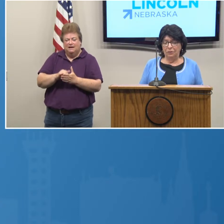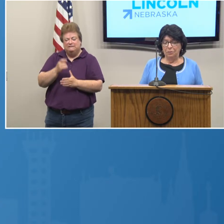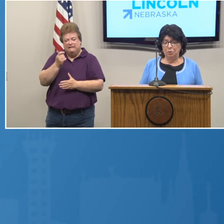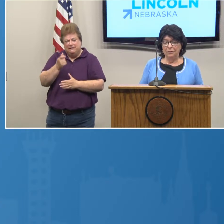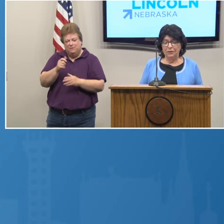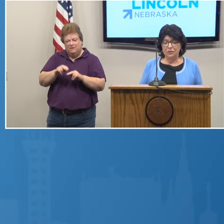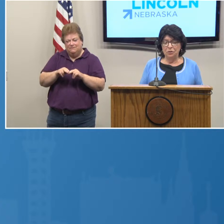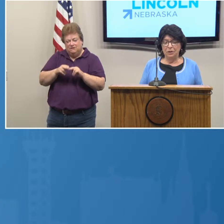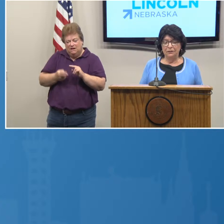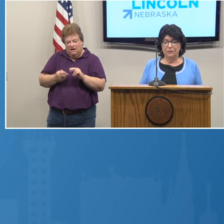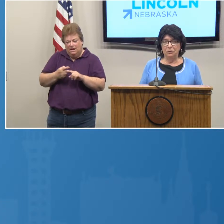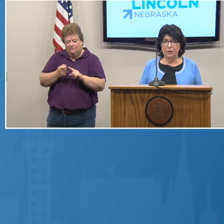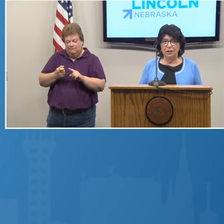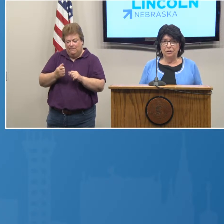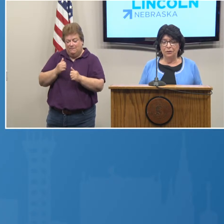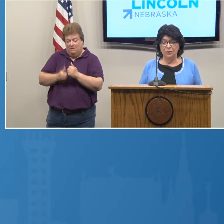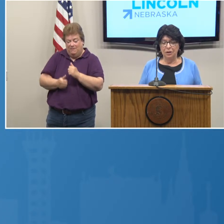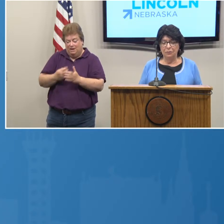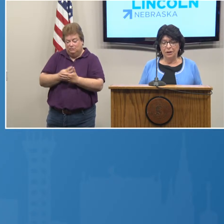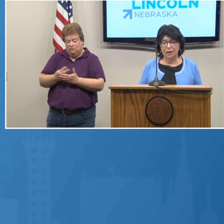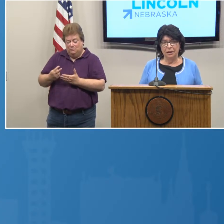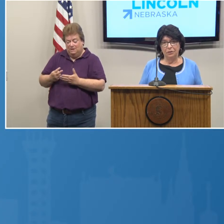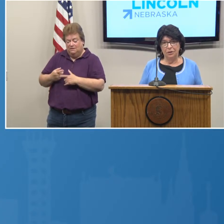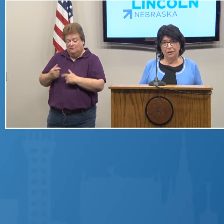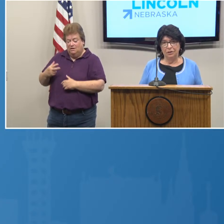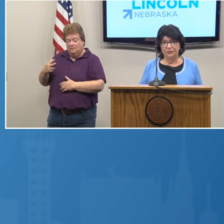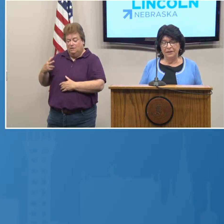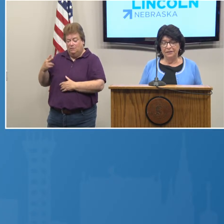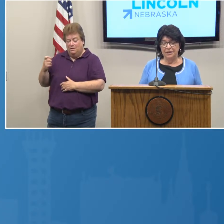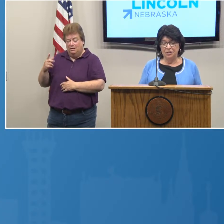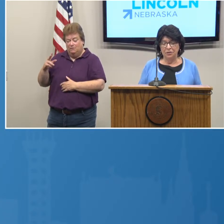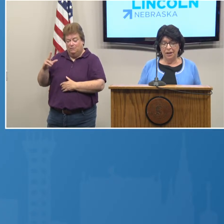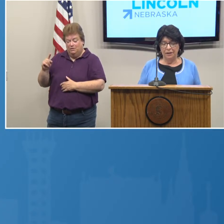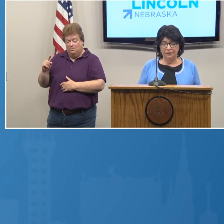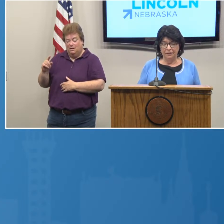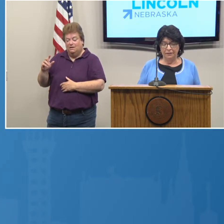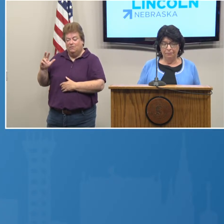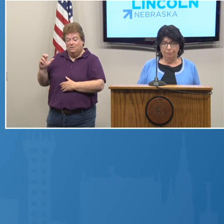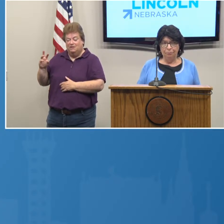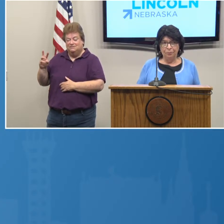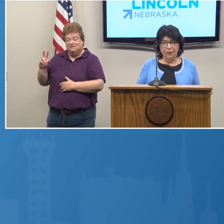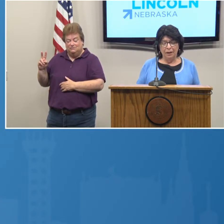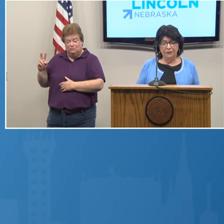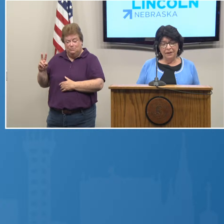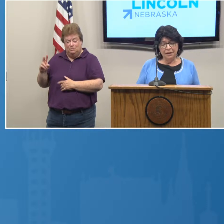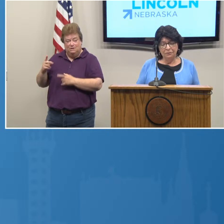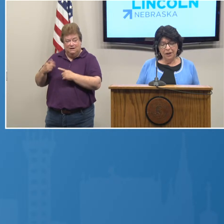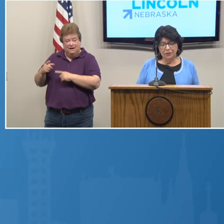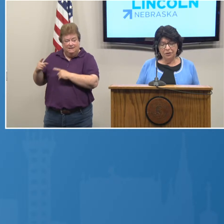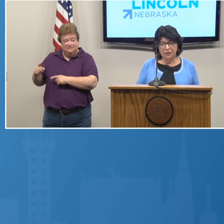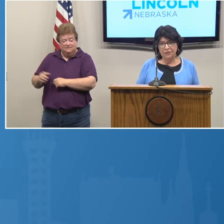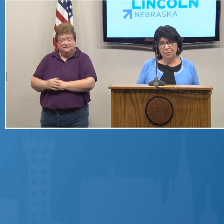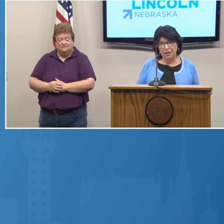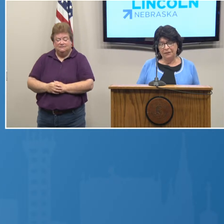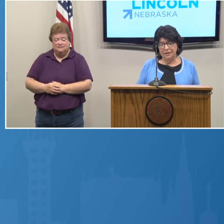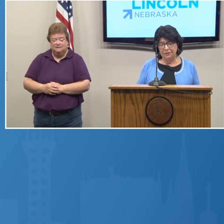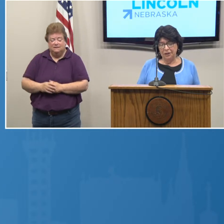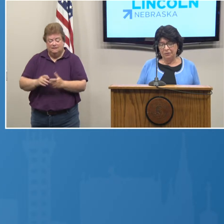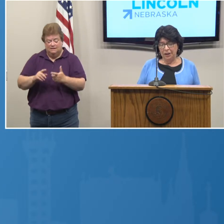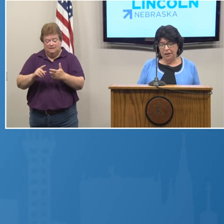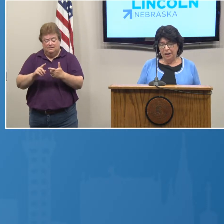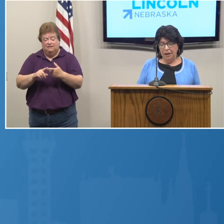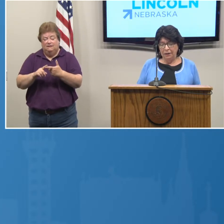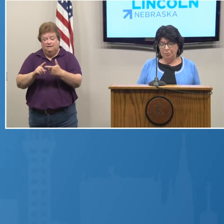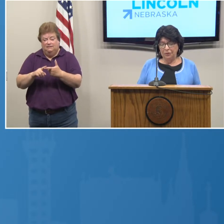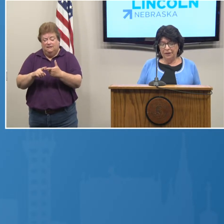decline from the previous 2 weeks of 331 and 362 cases. A second factor is the